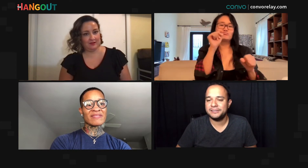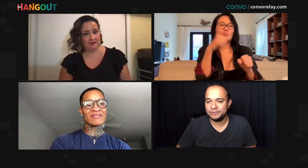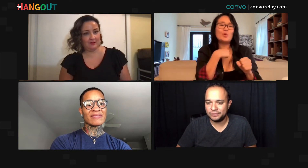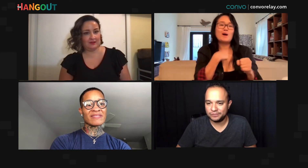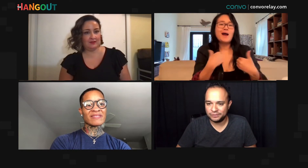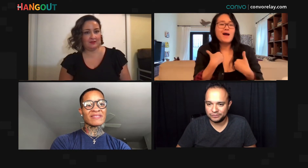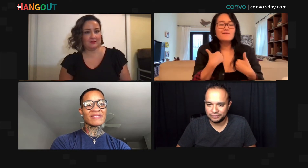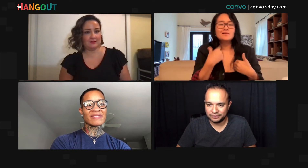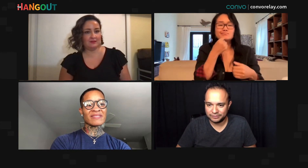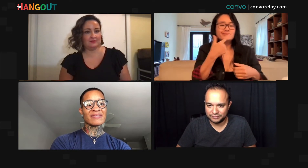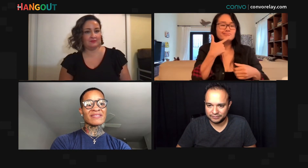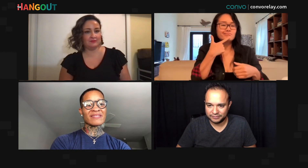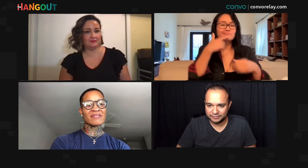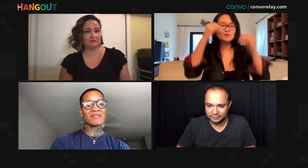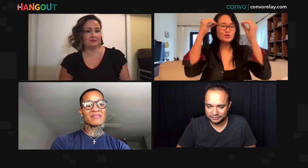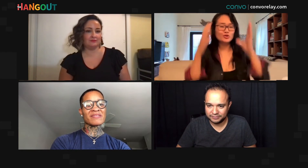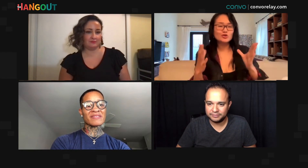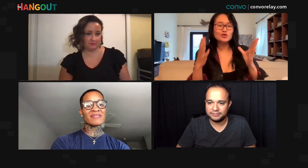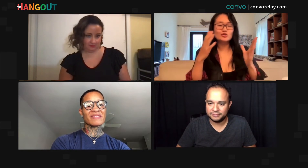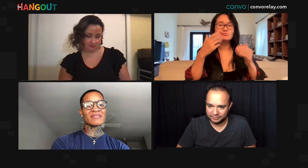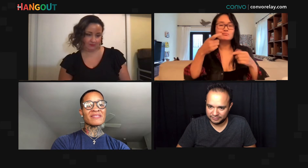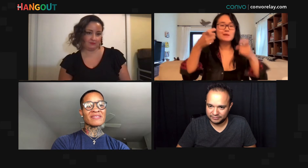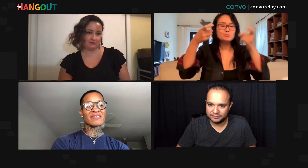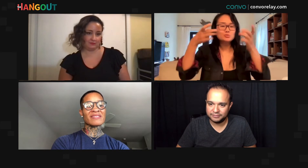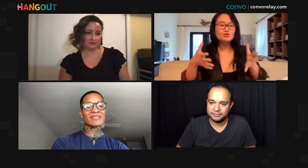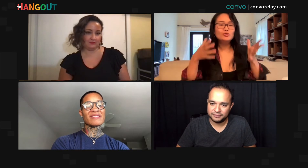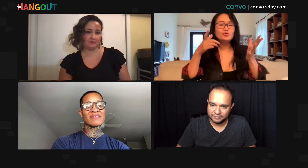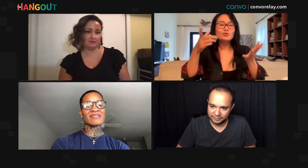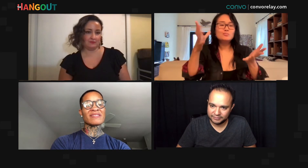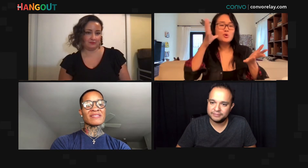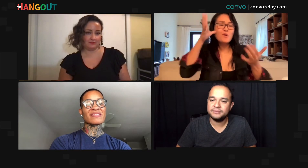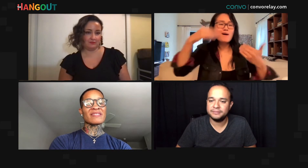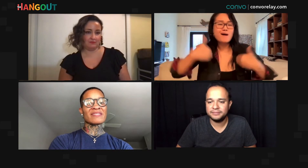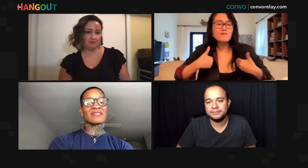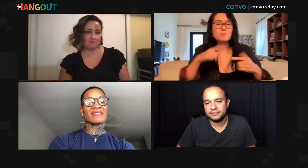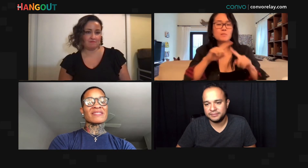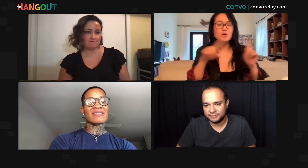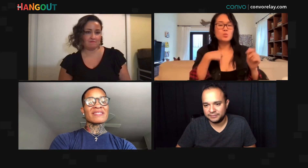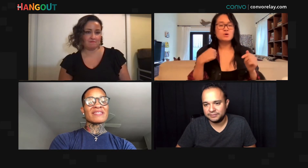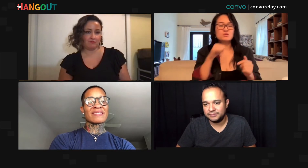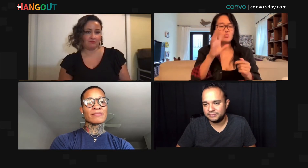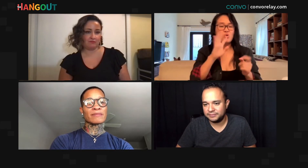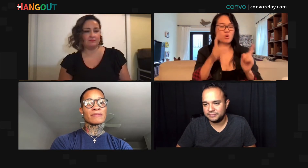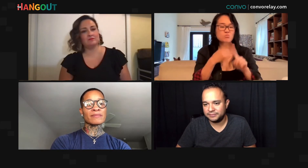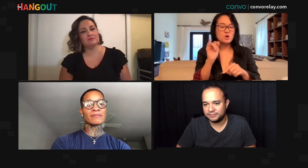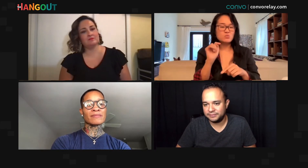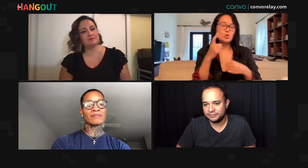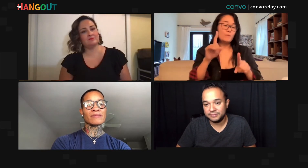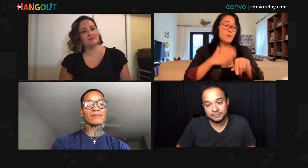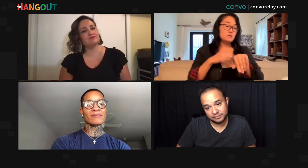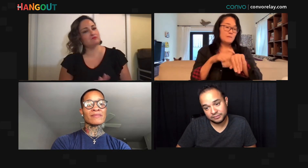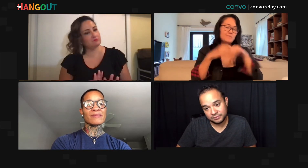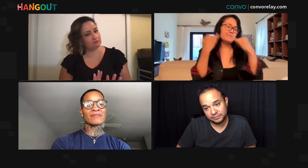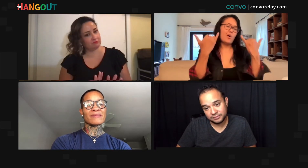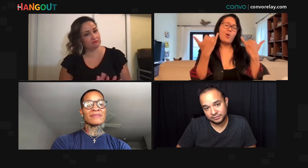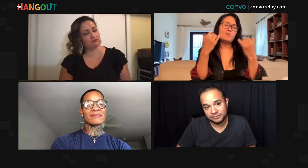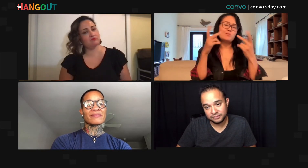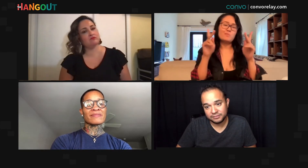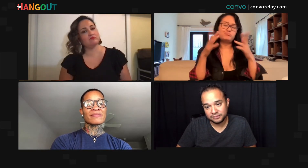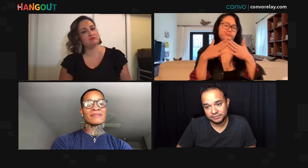different at the Maryland School for the Deaf, and we had gay and lesbian teachers and administrators and parents, but we didn't really talk about it during my time.